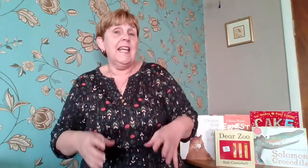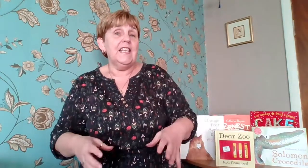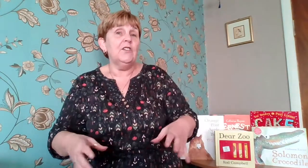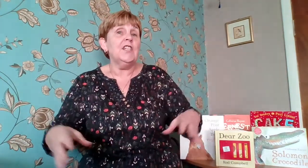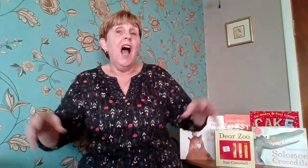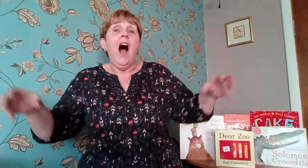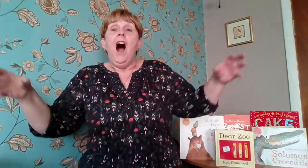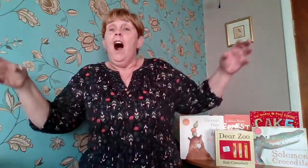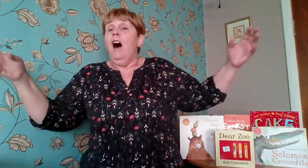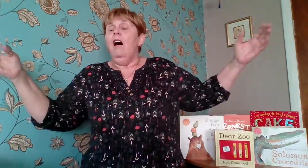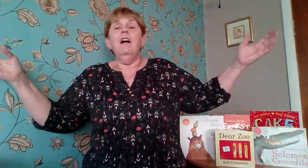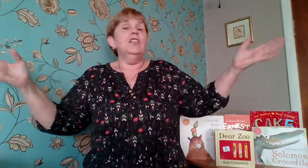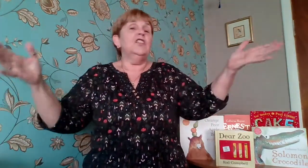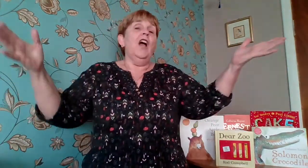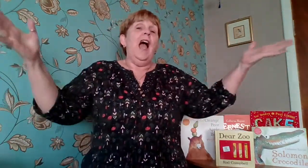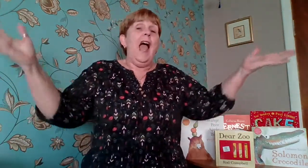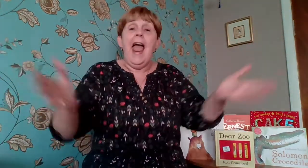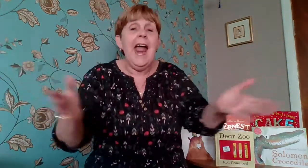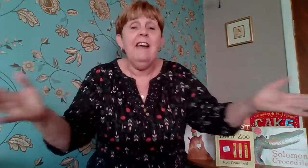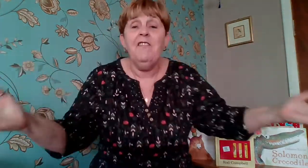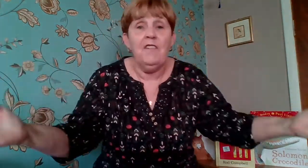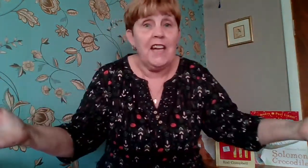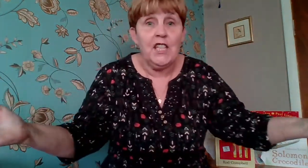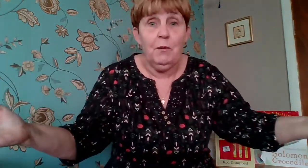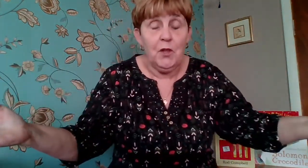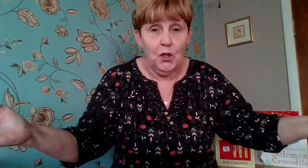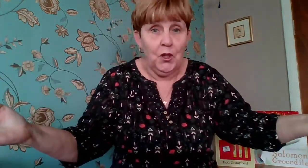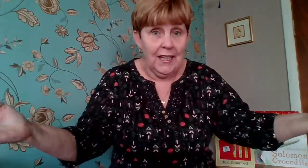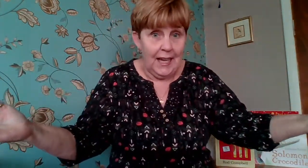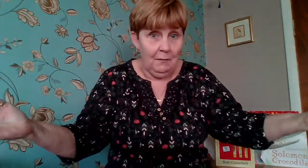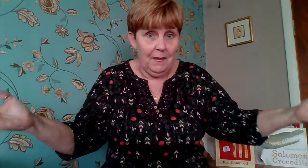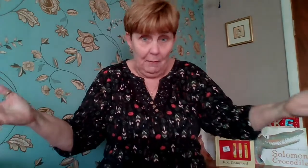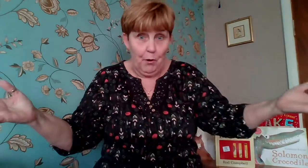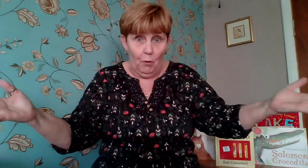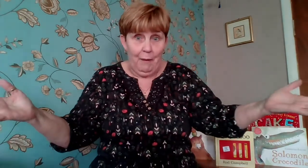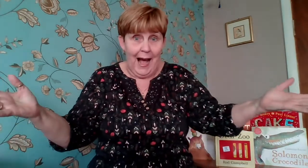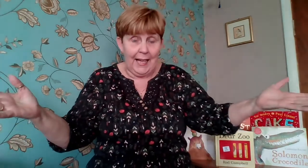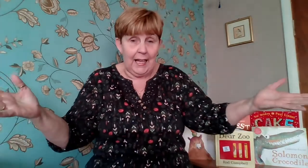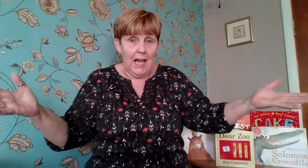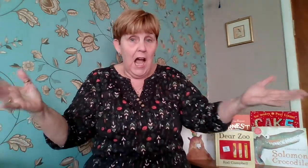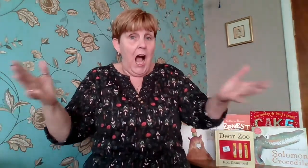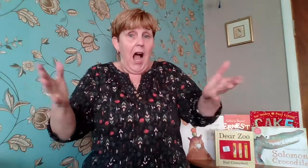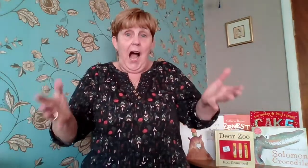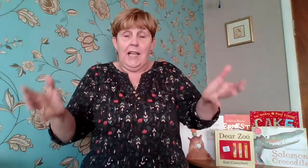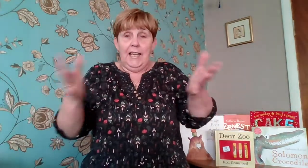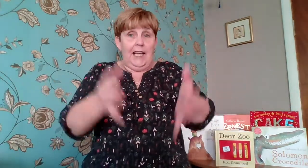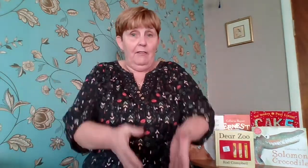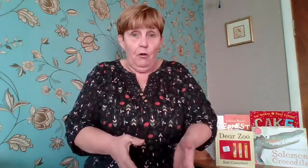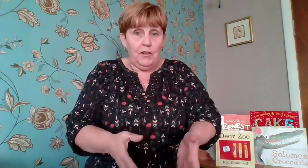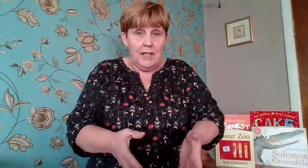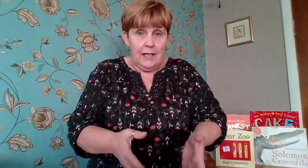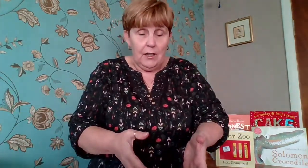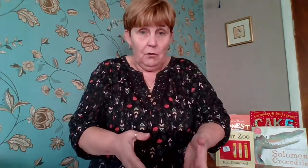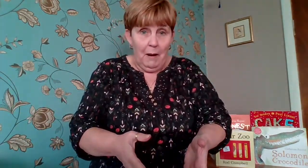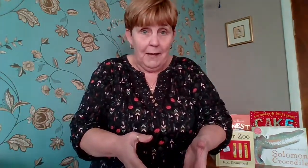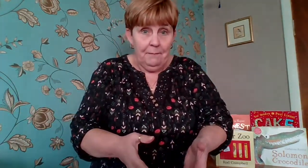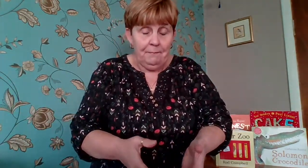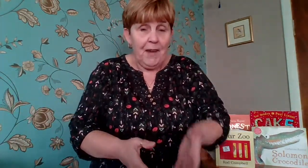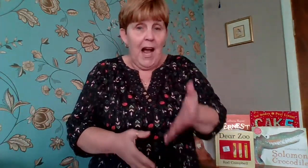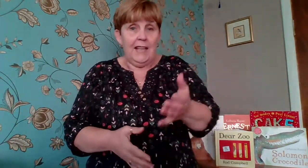potatoes. Oh, every vegetable that you can name, they brought back. And they gave it over to the little old man. And the